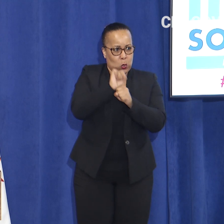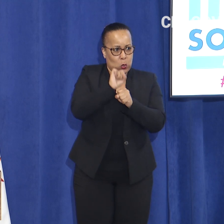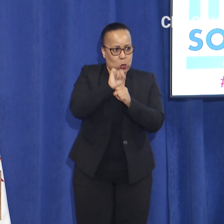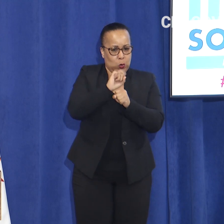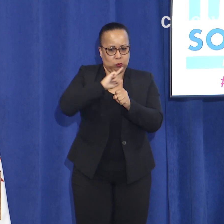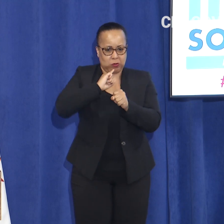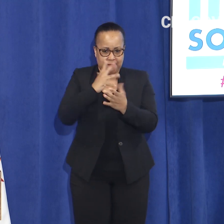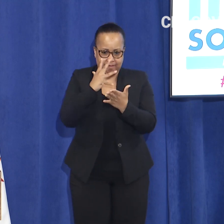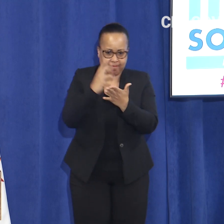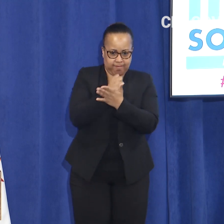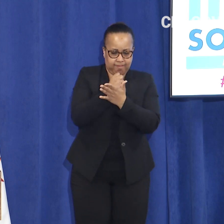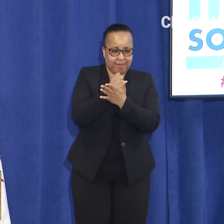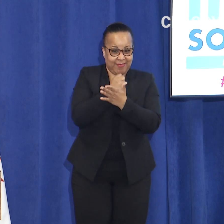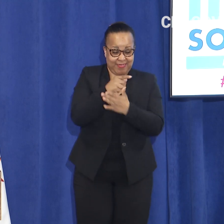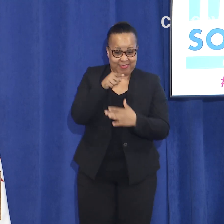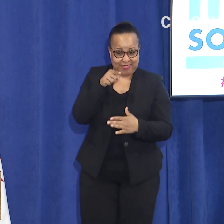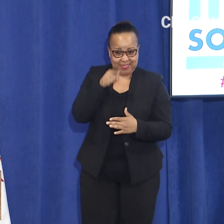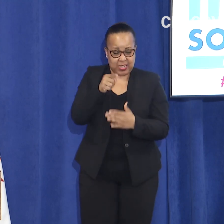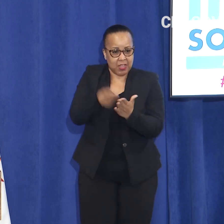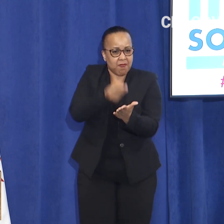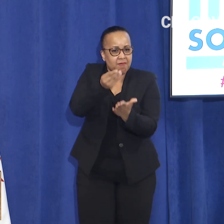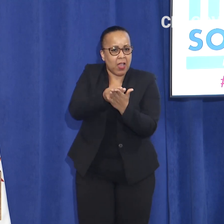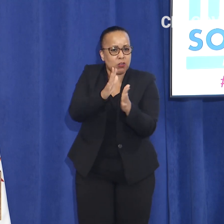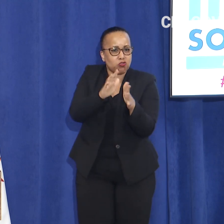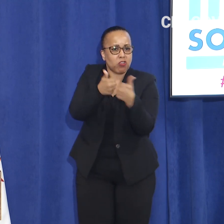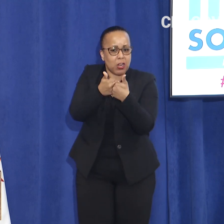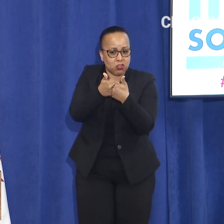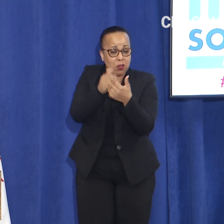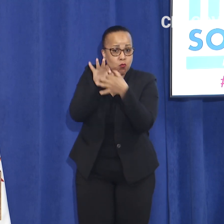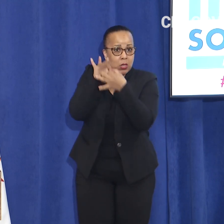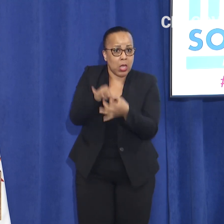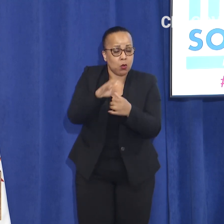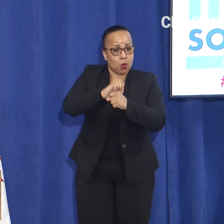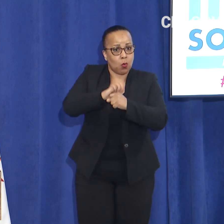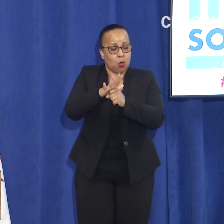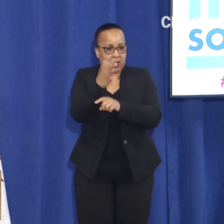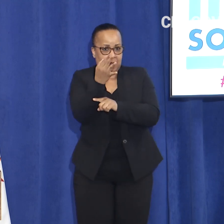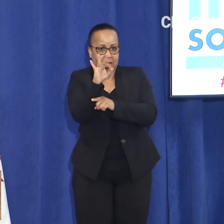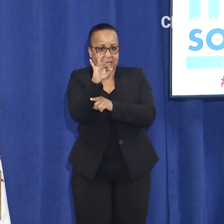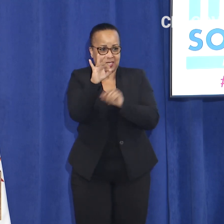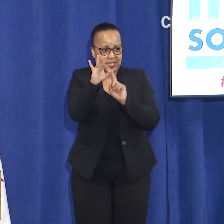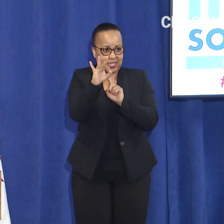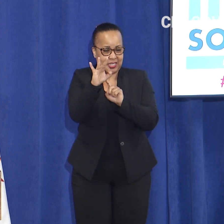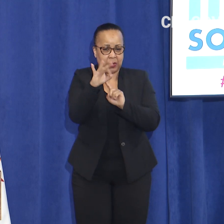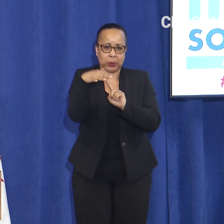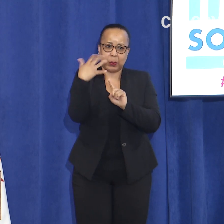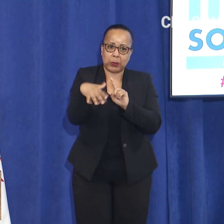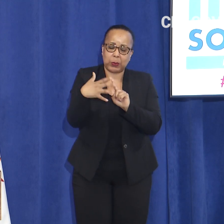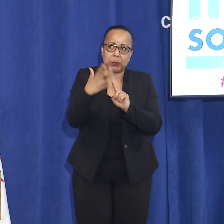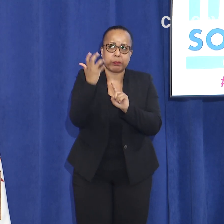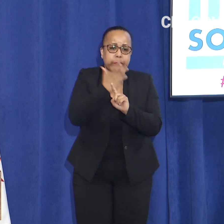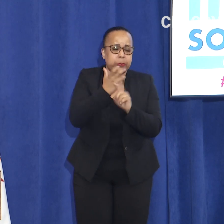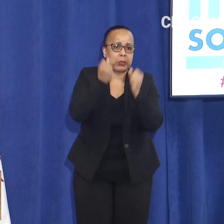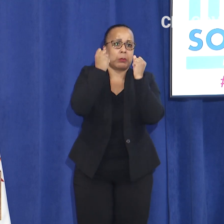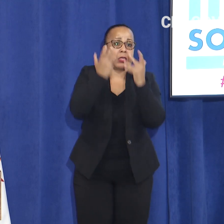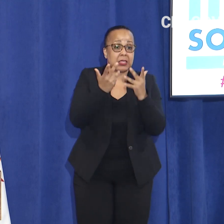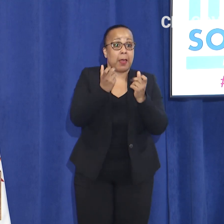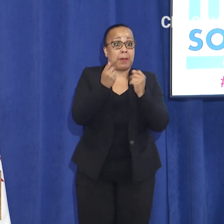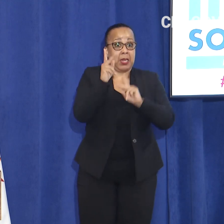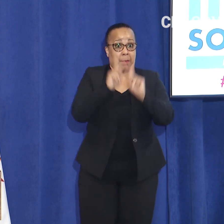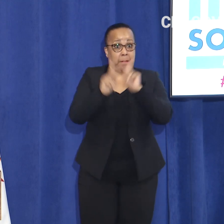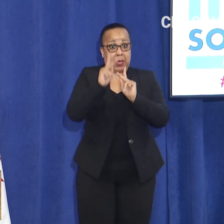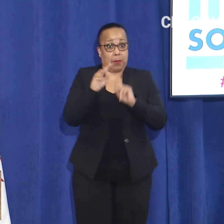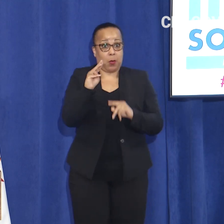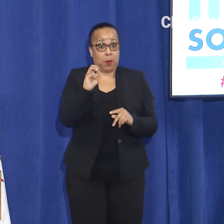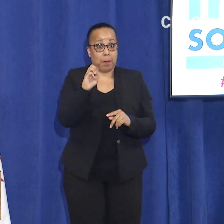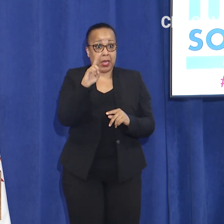the significant and widespread financial challenges related to COVID-19, which are immense. Now, many people in the